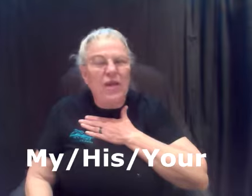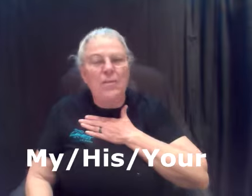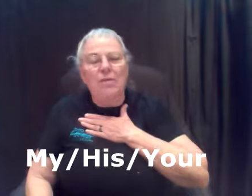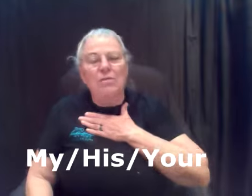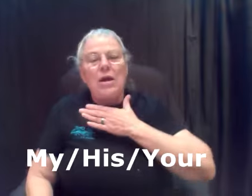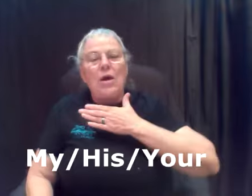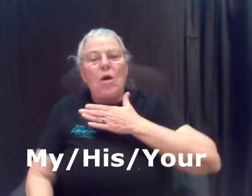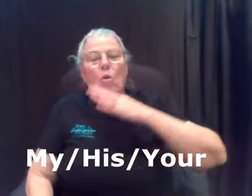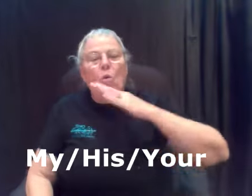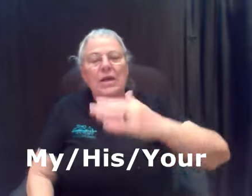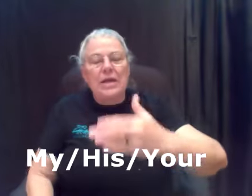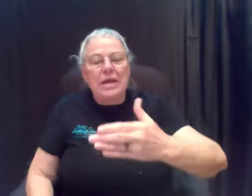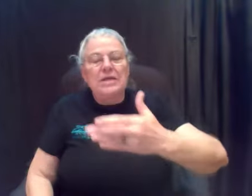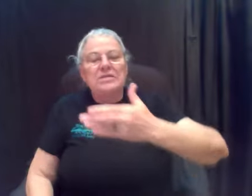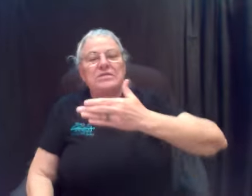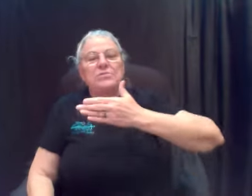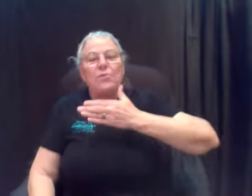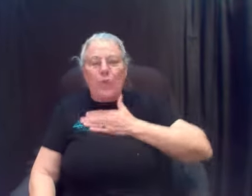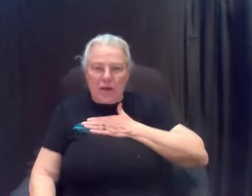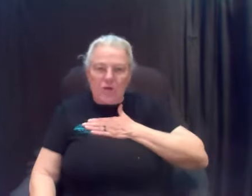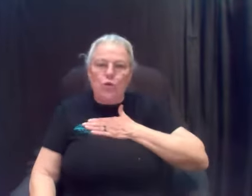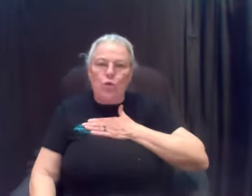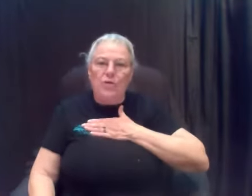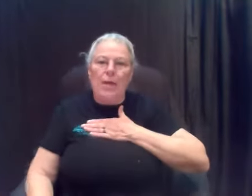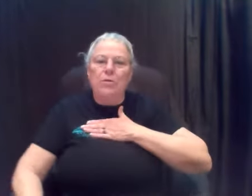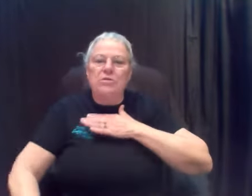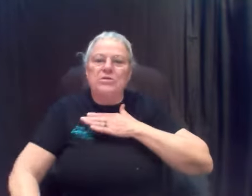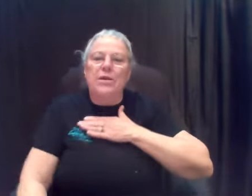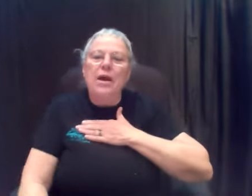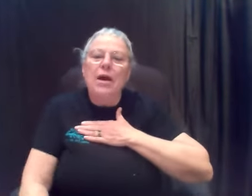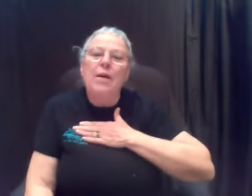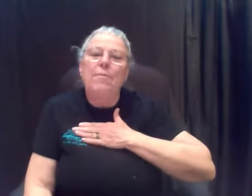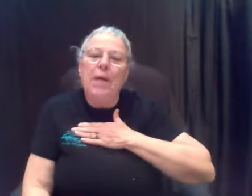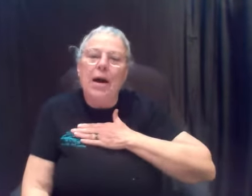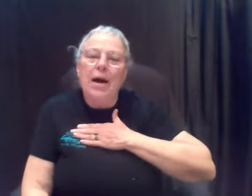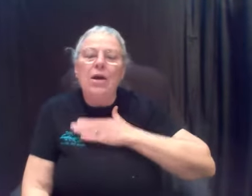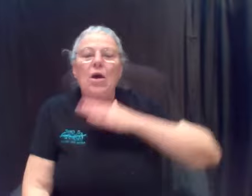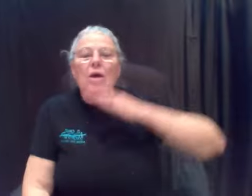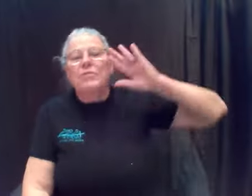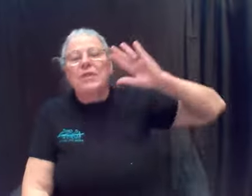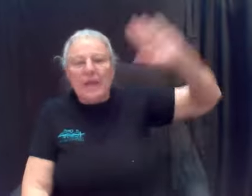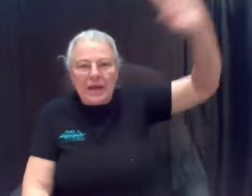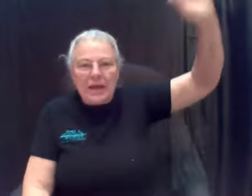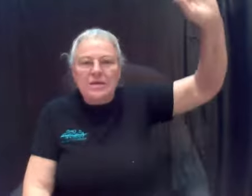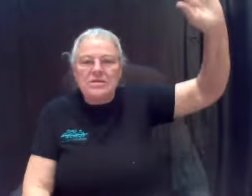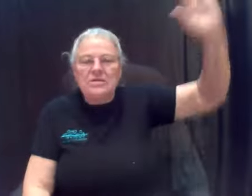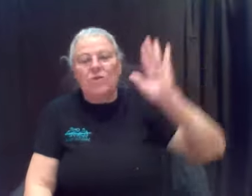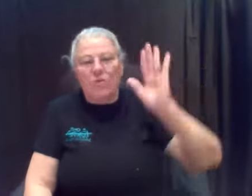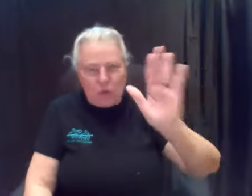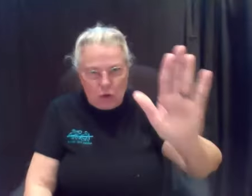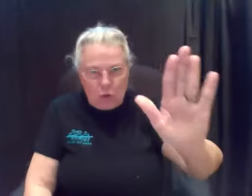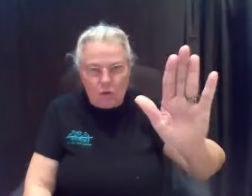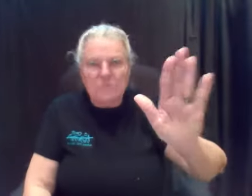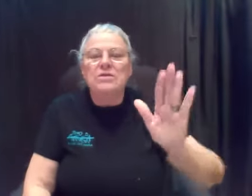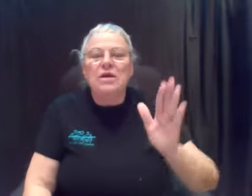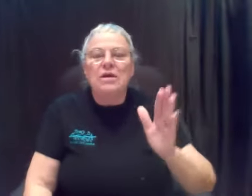about what it is, bringing it toward that person. My, his, yours.